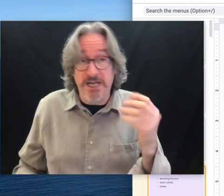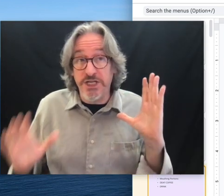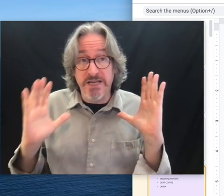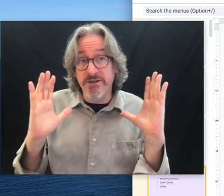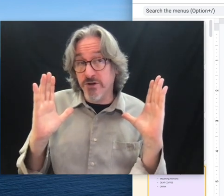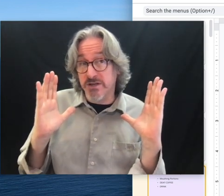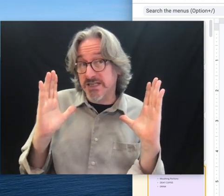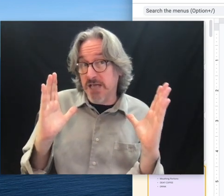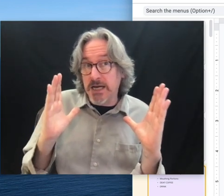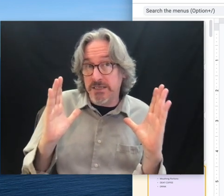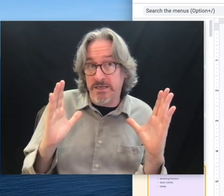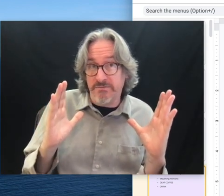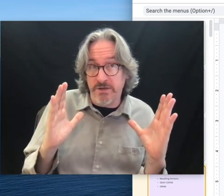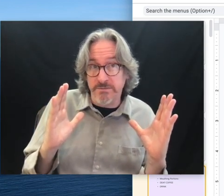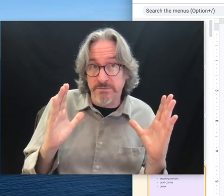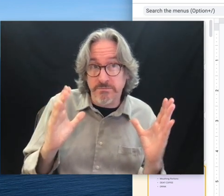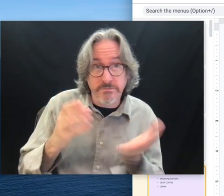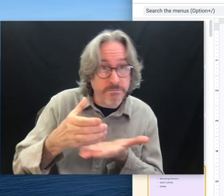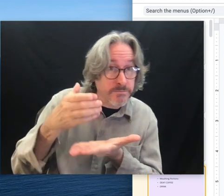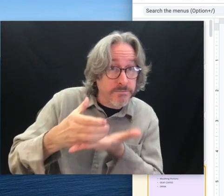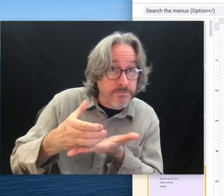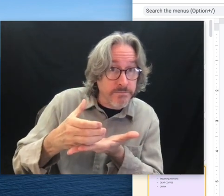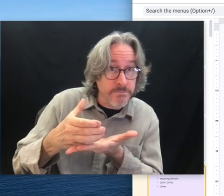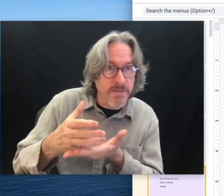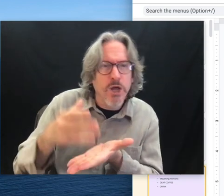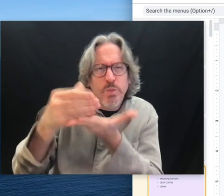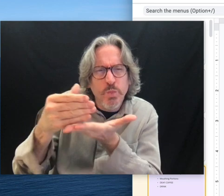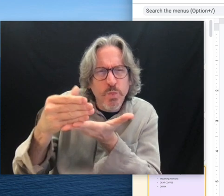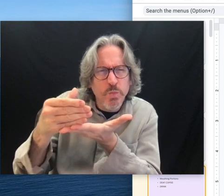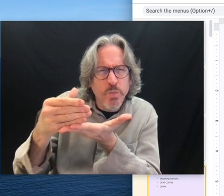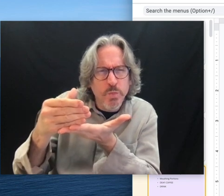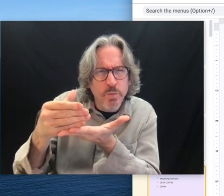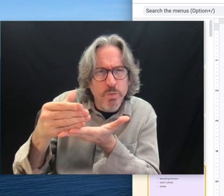can change, even if the sign isn't different.